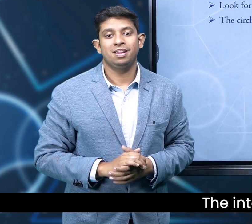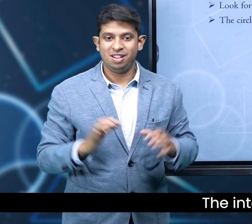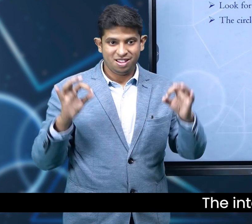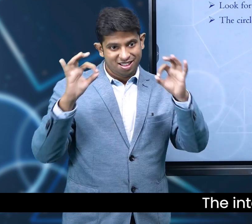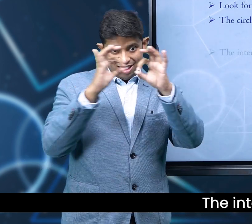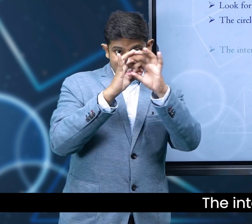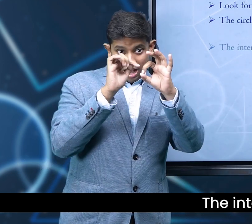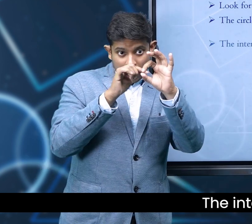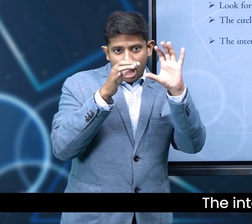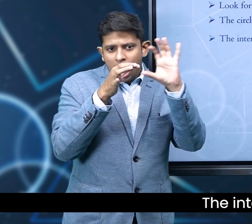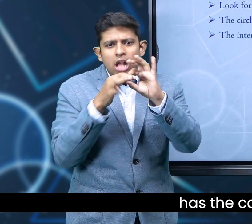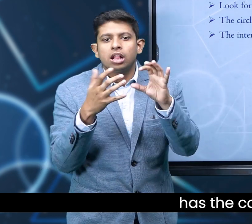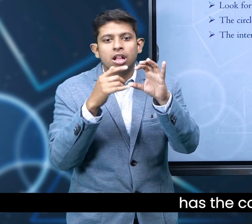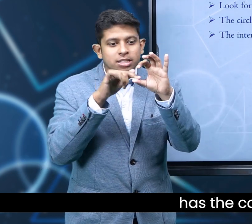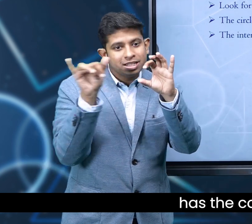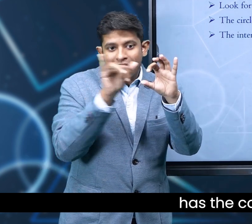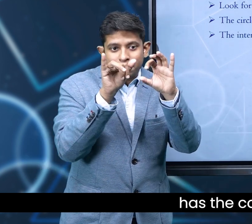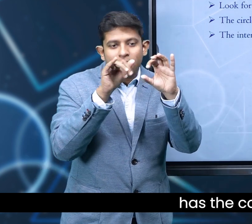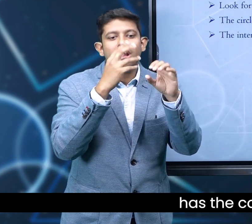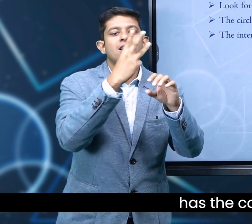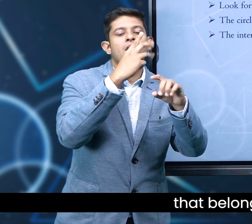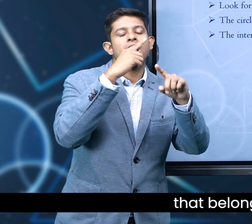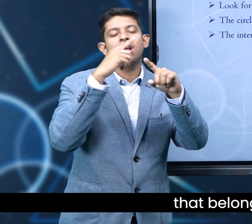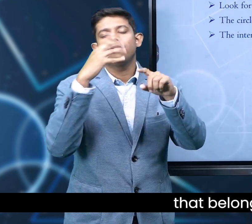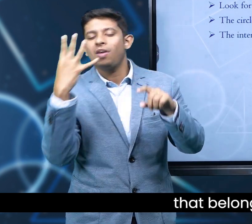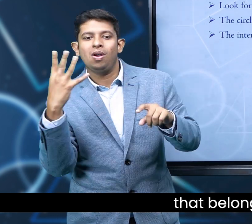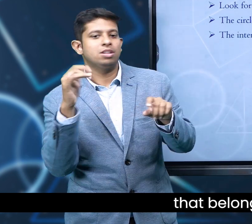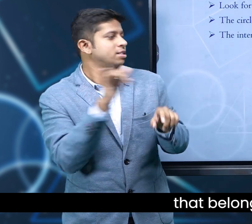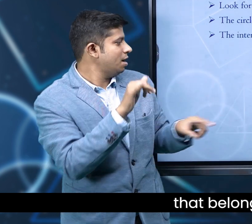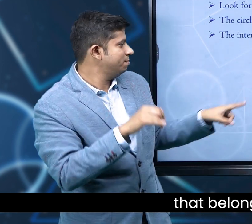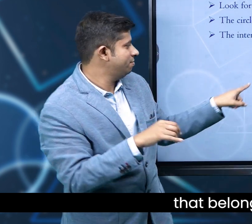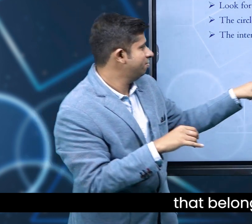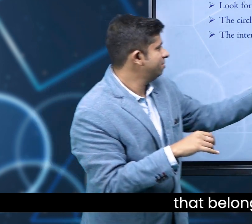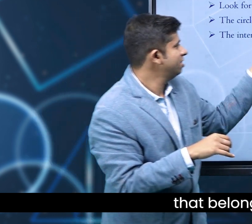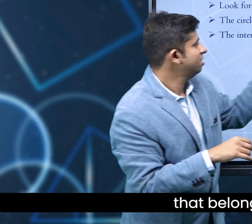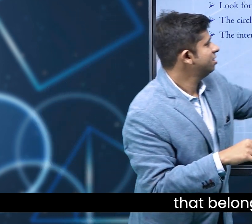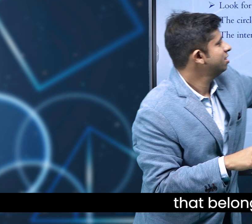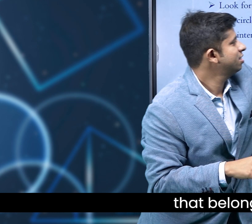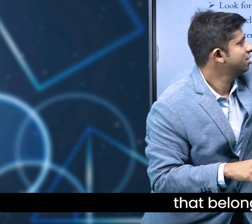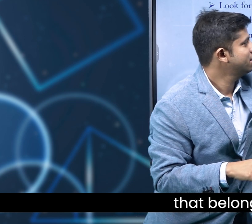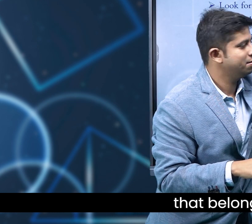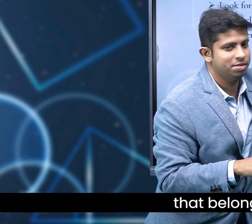The intersection part has the common multiples that belong to 3 as well as 4.